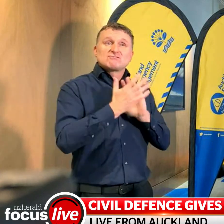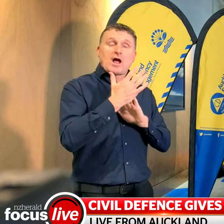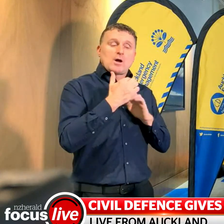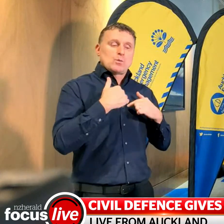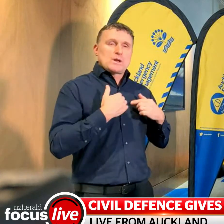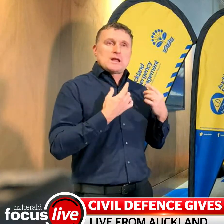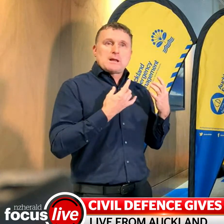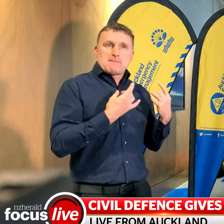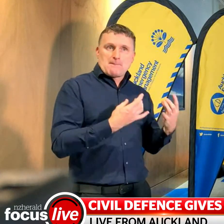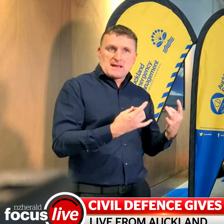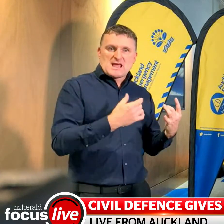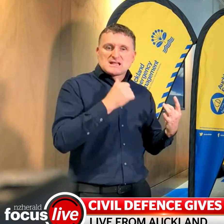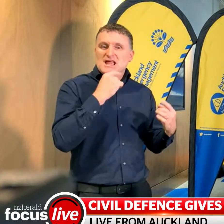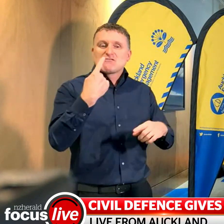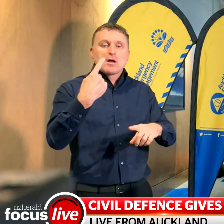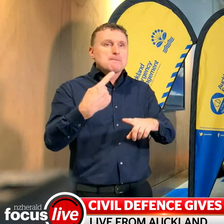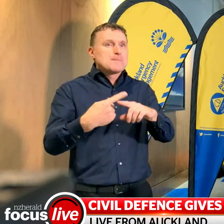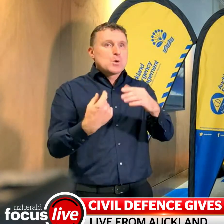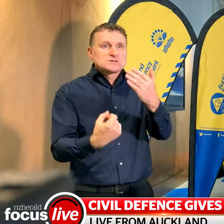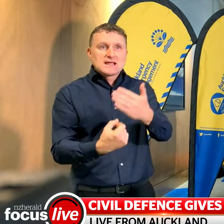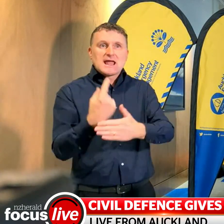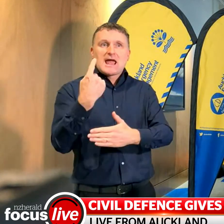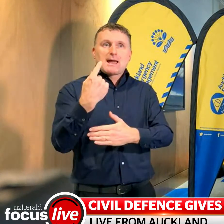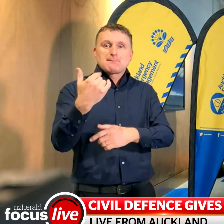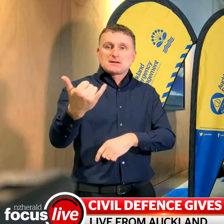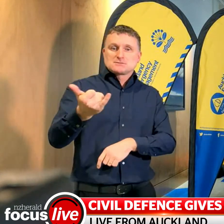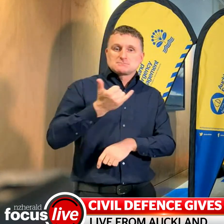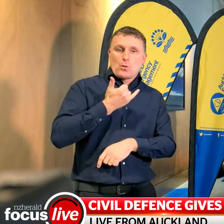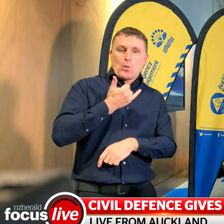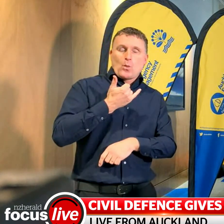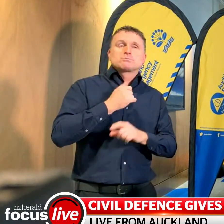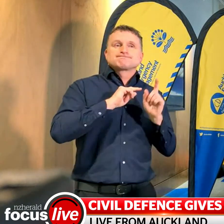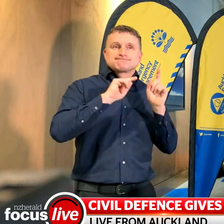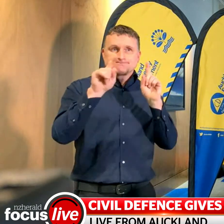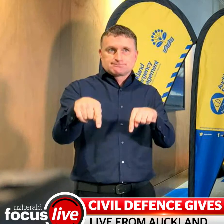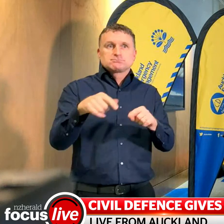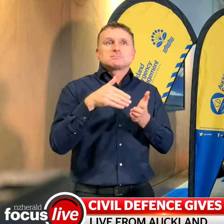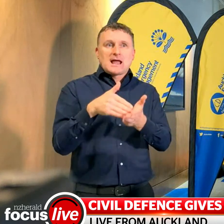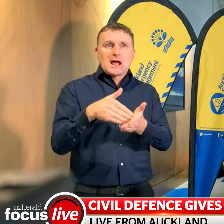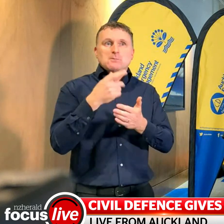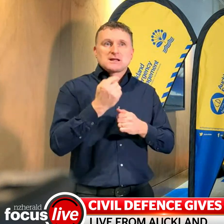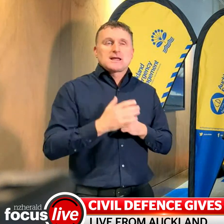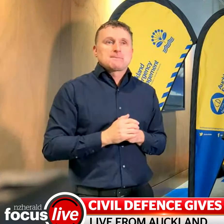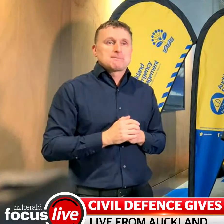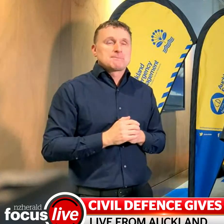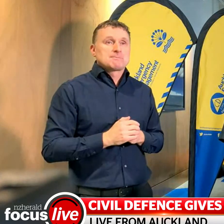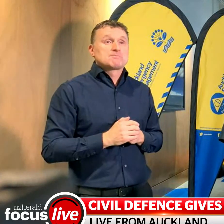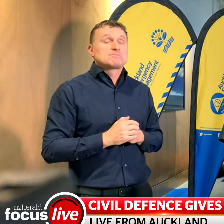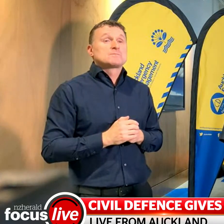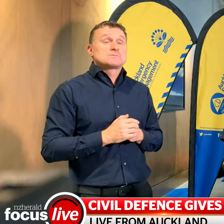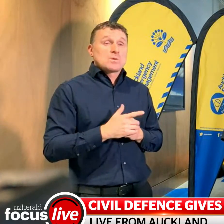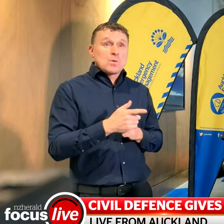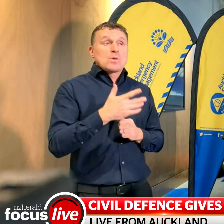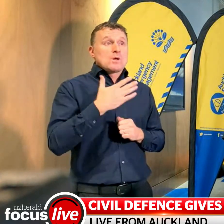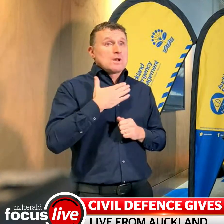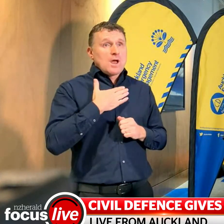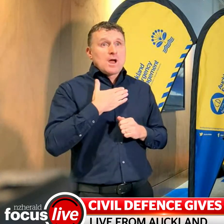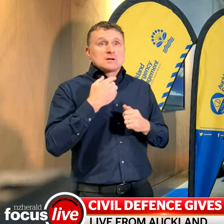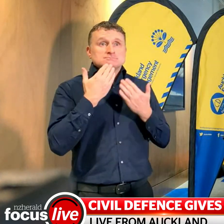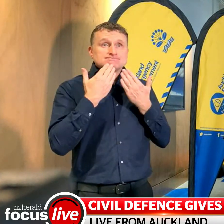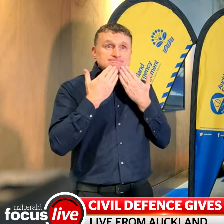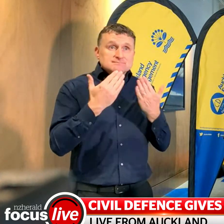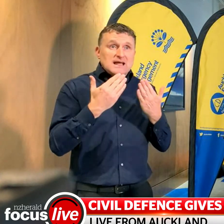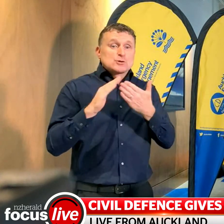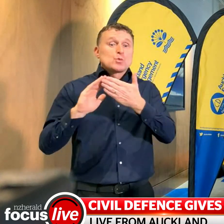are ready and capable for any calls that Auckland and the communities have. In finishing, I would just like to once again acknowledge the communities